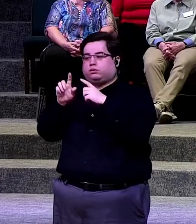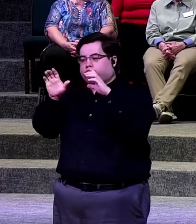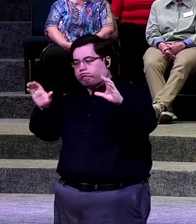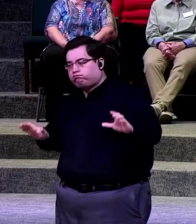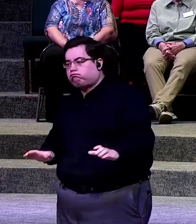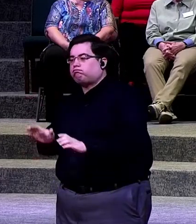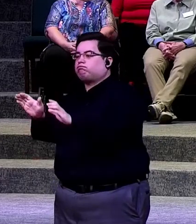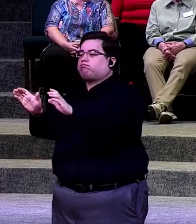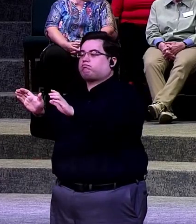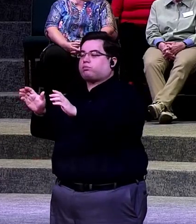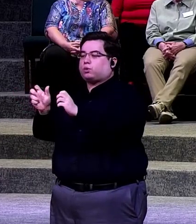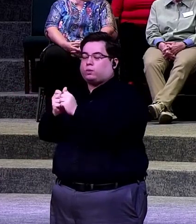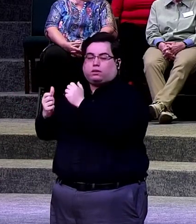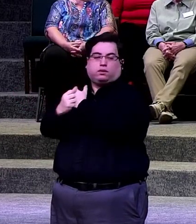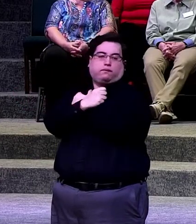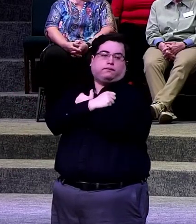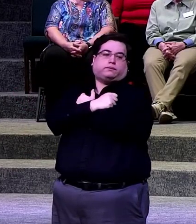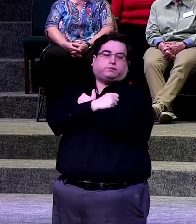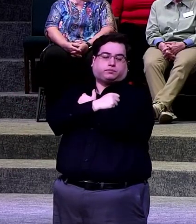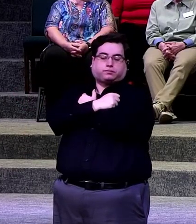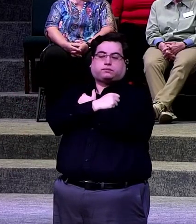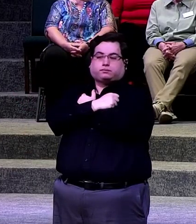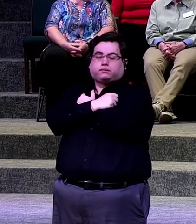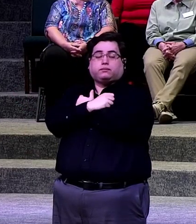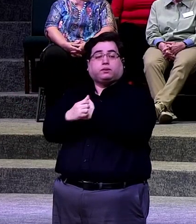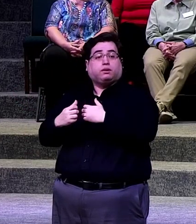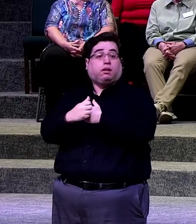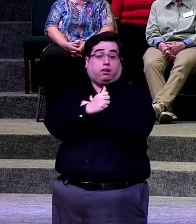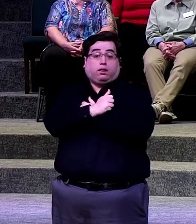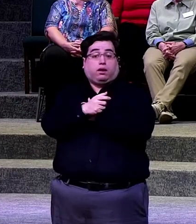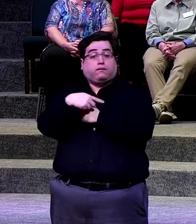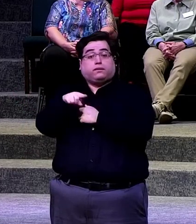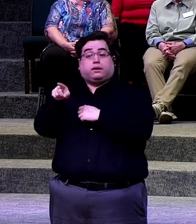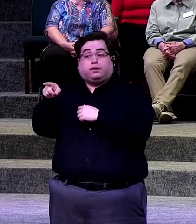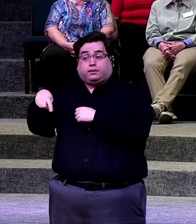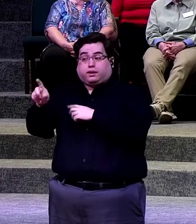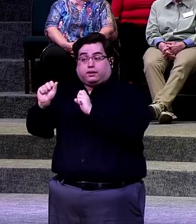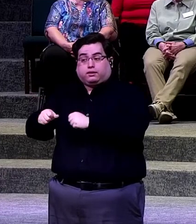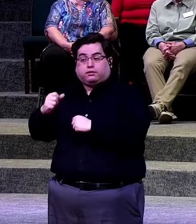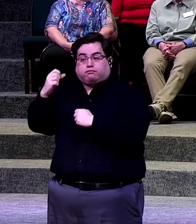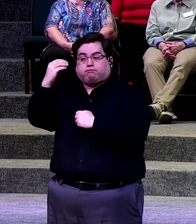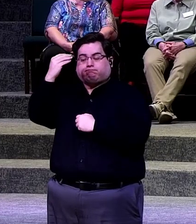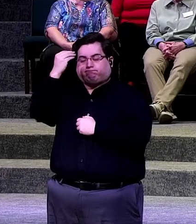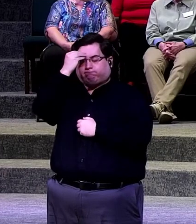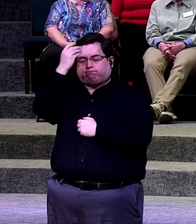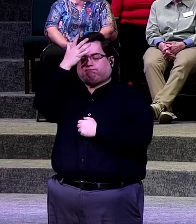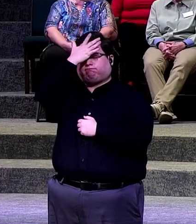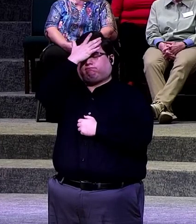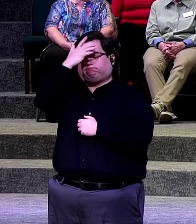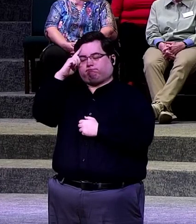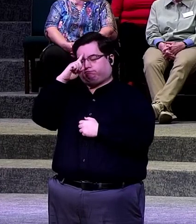uplift them with love, a love that they could remember at all times.